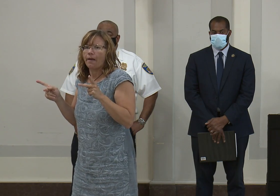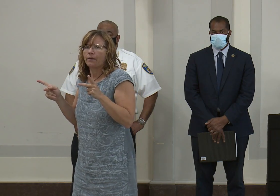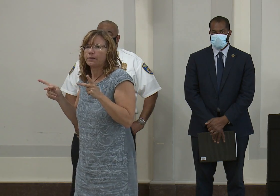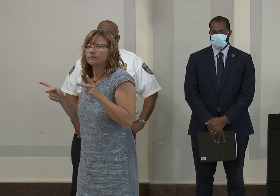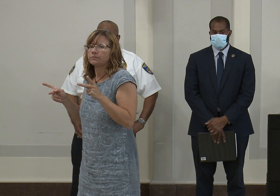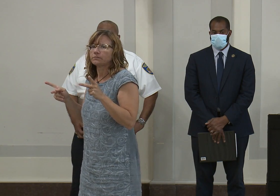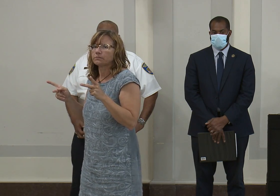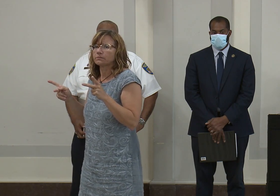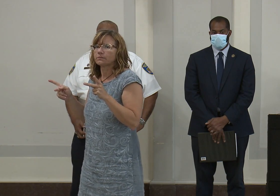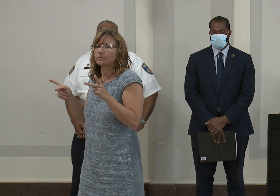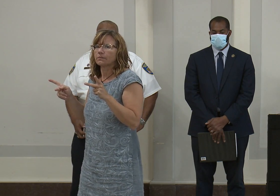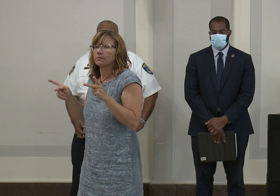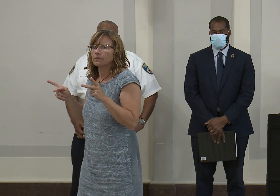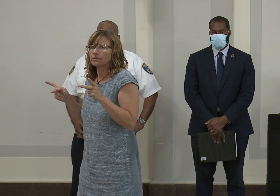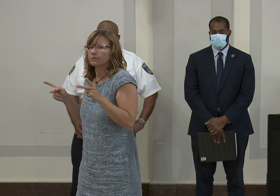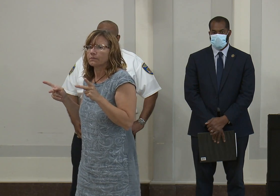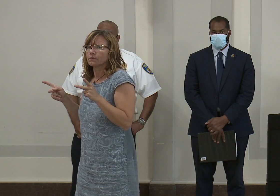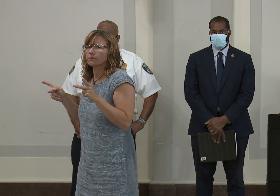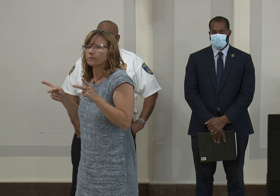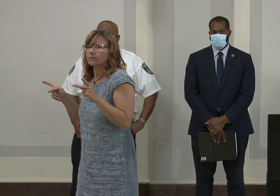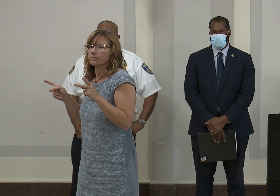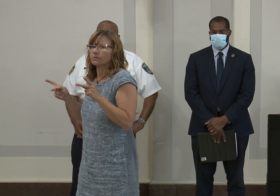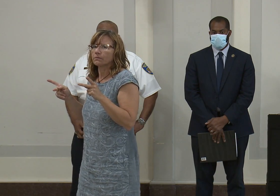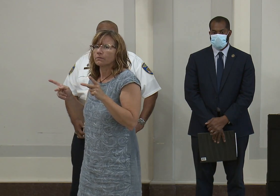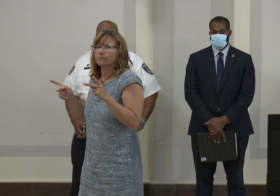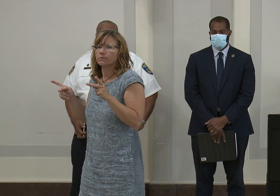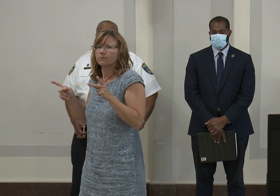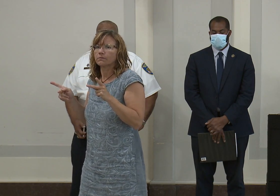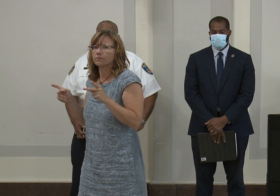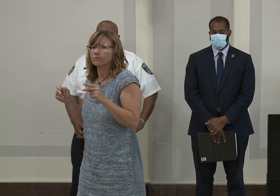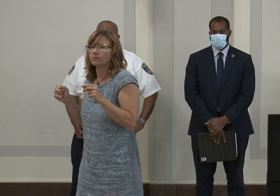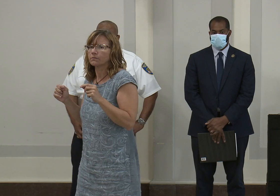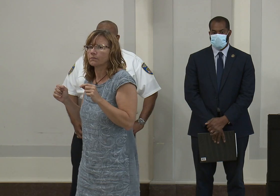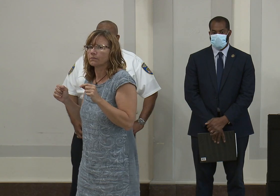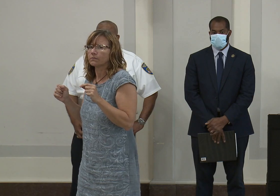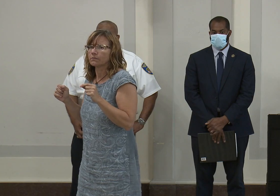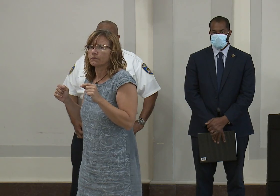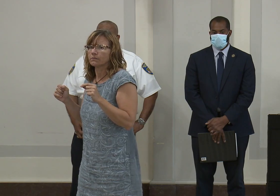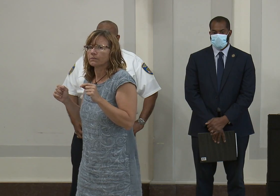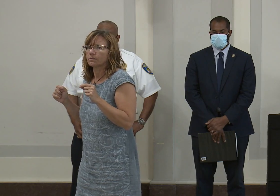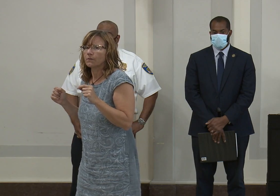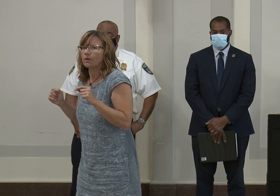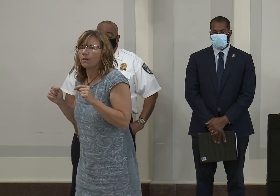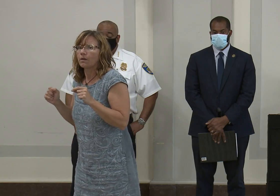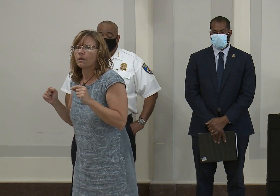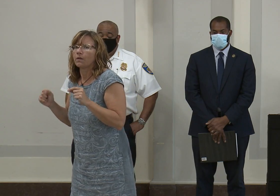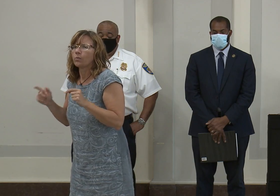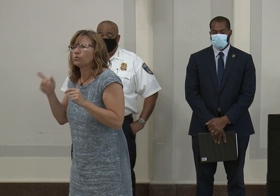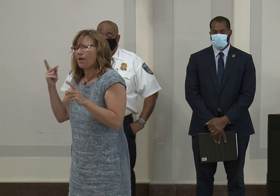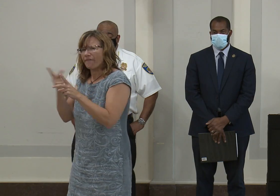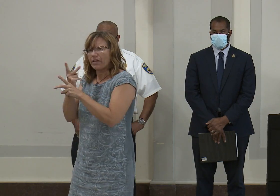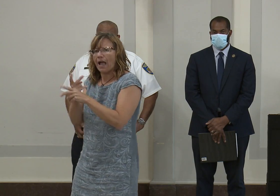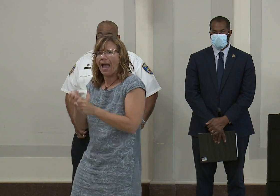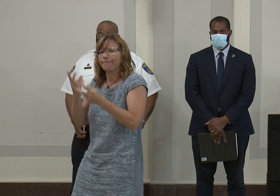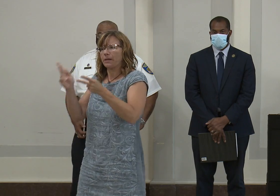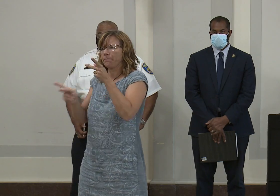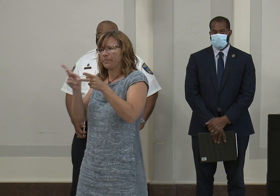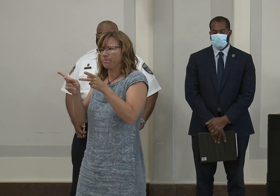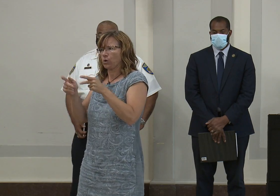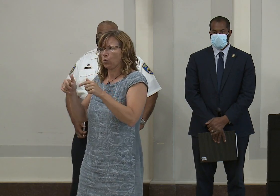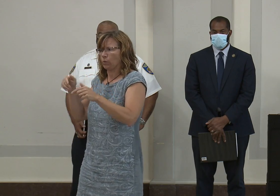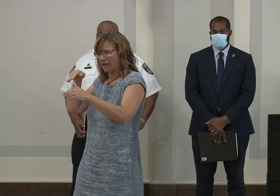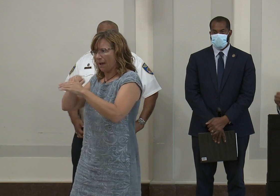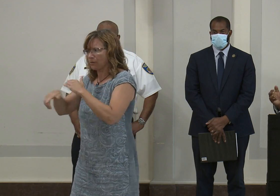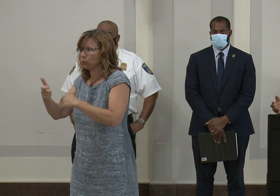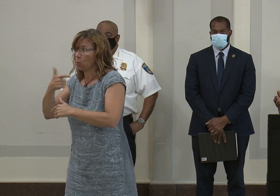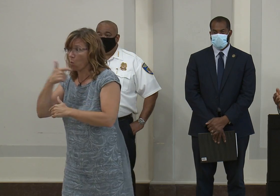them, and we have to consider out how to keep those individuals who simply can't take off at 9 o'clock in the morning but can listen on their phone to